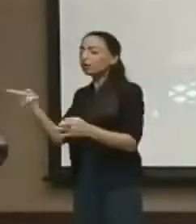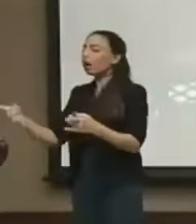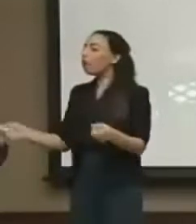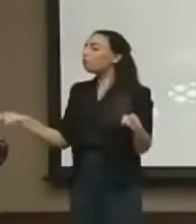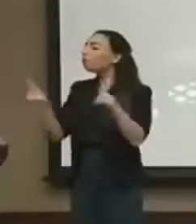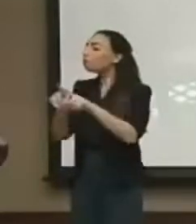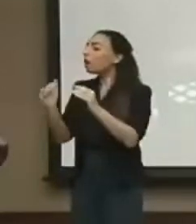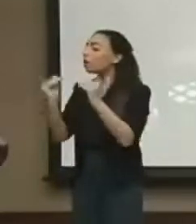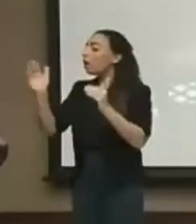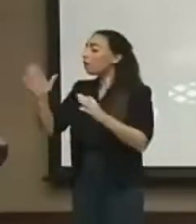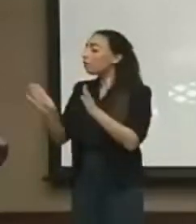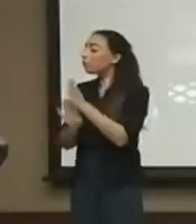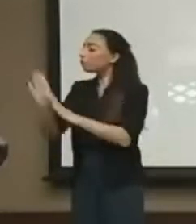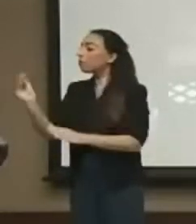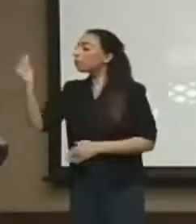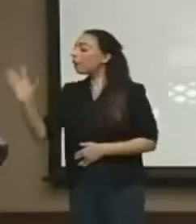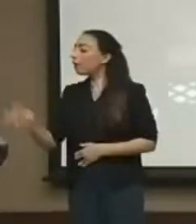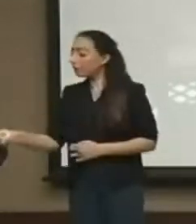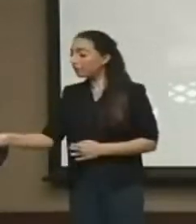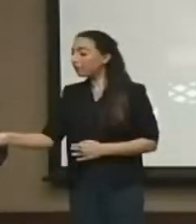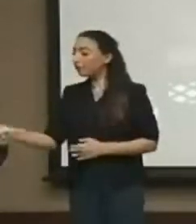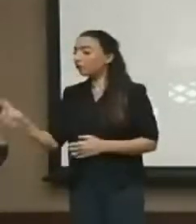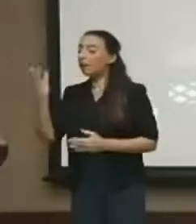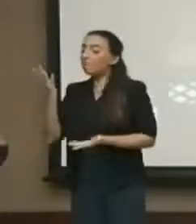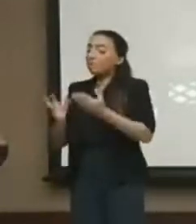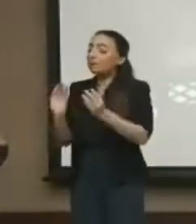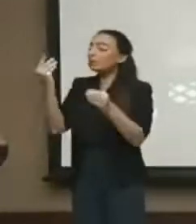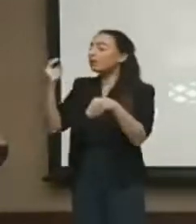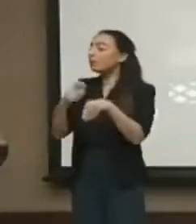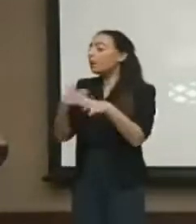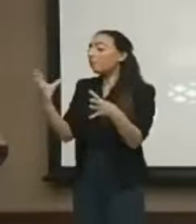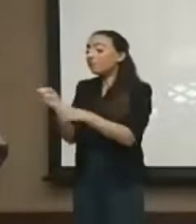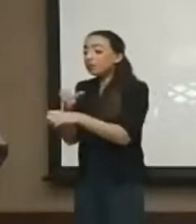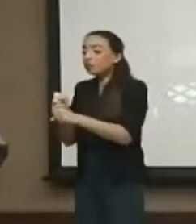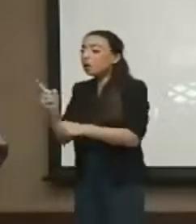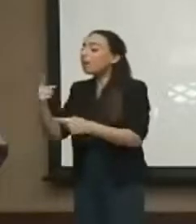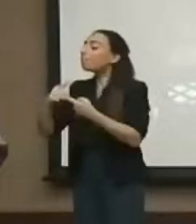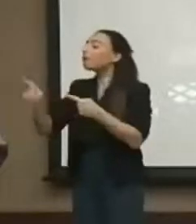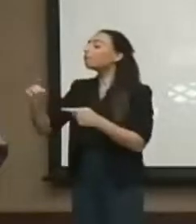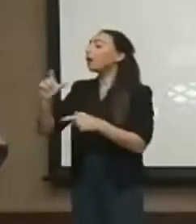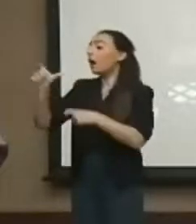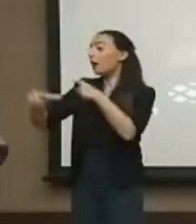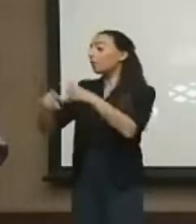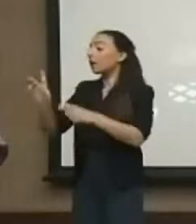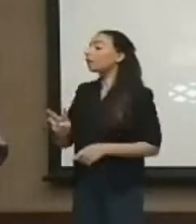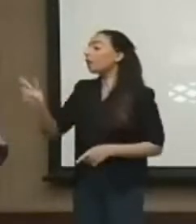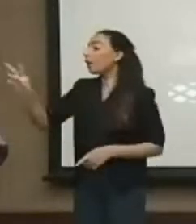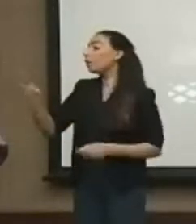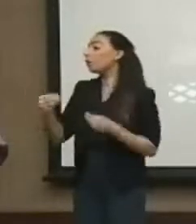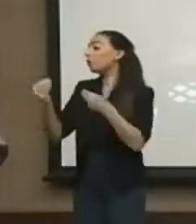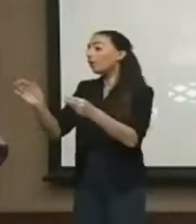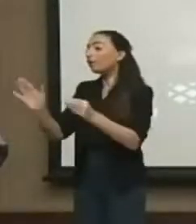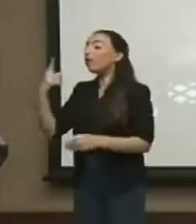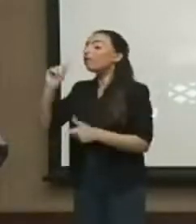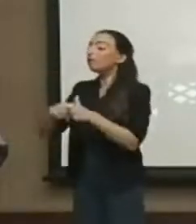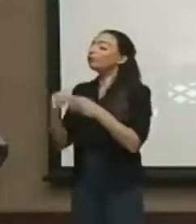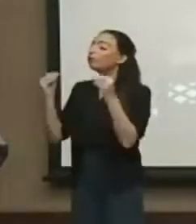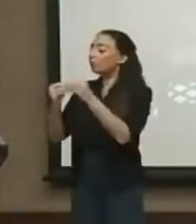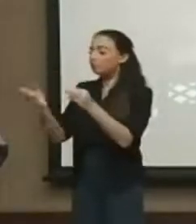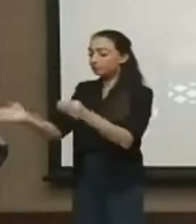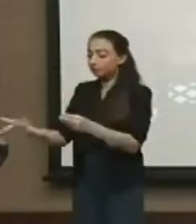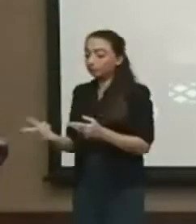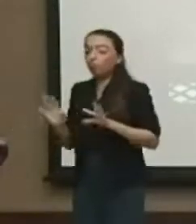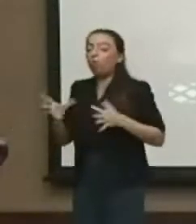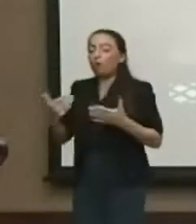that is not, even though not yet captured, it's equally valuable. And for